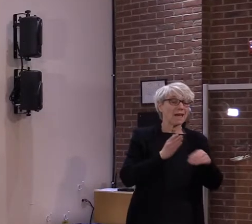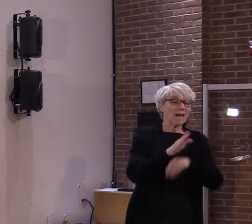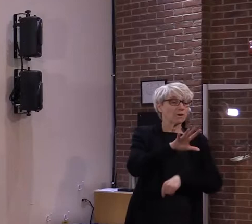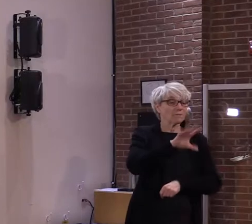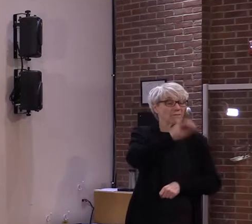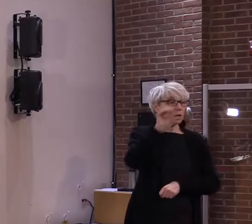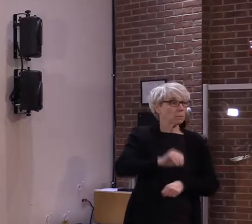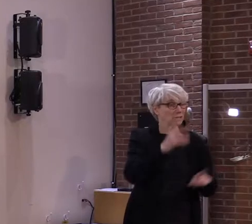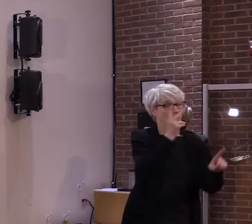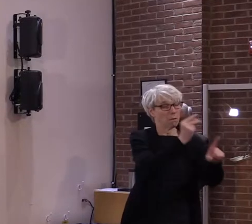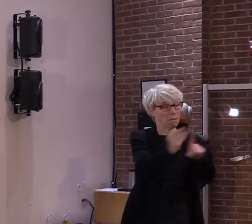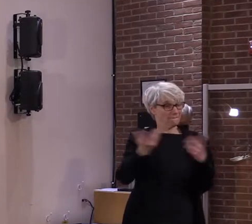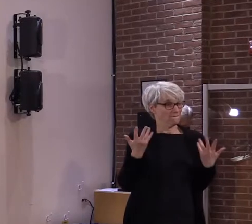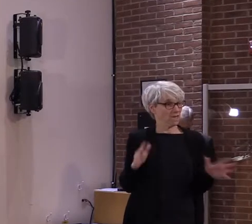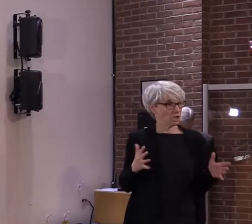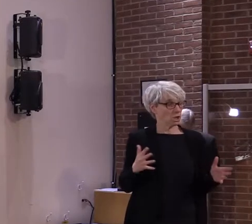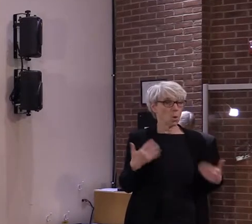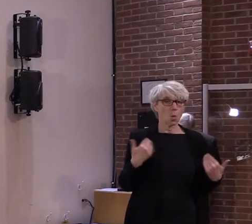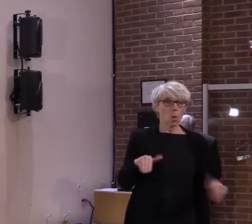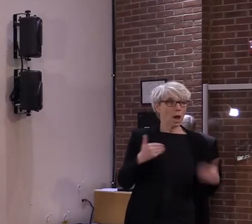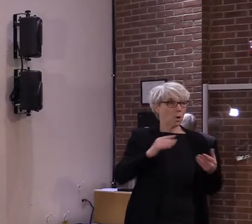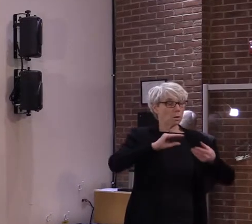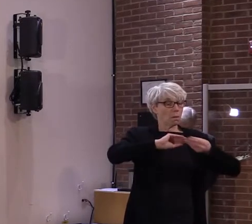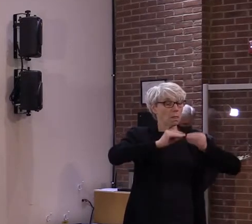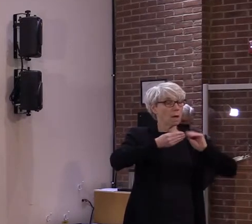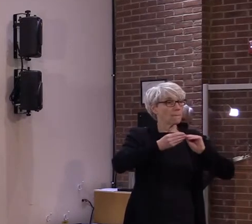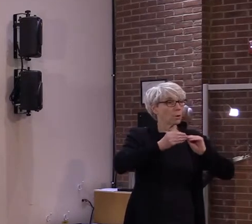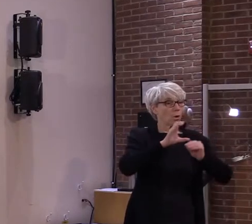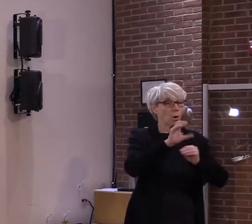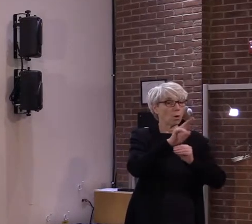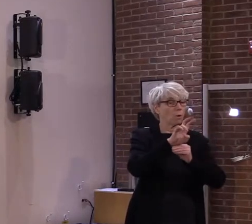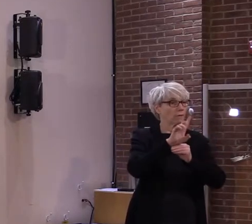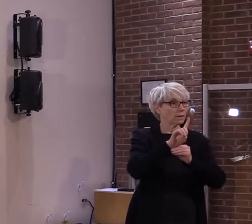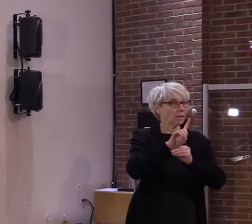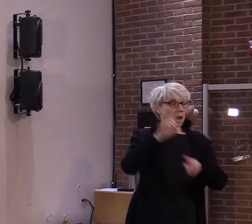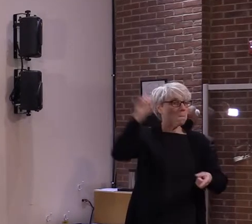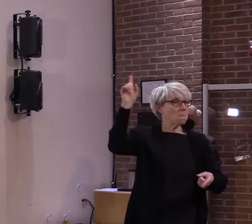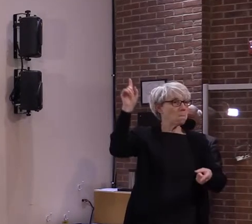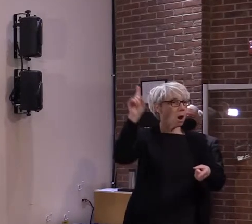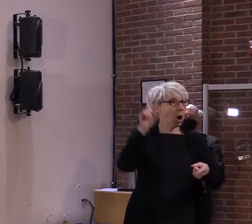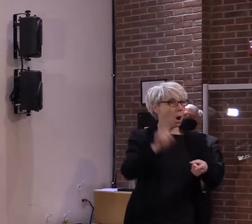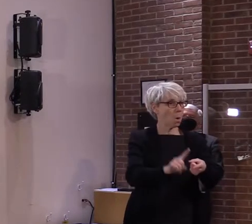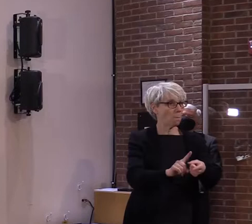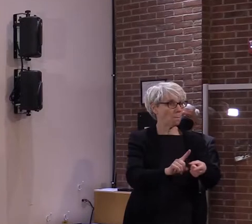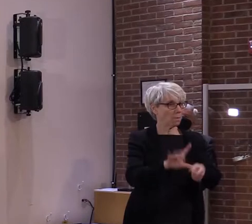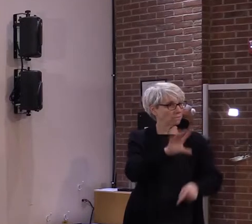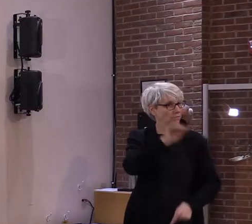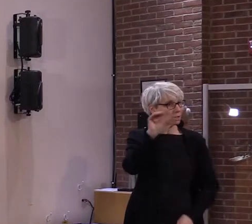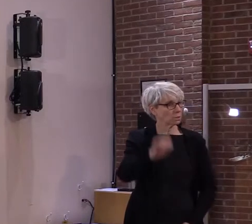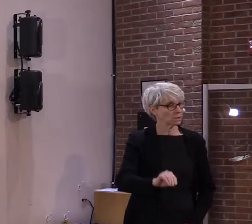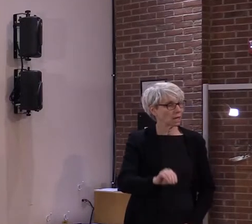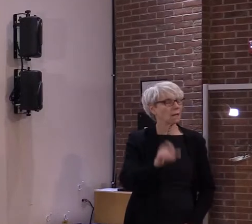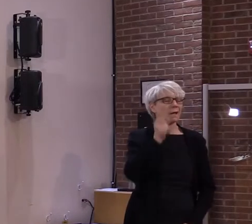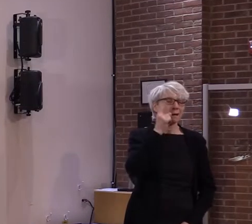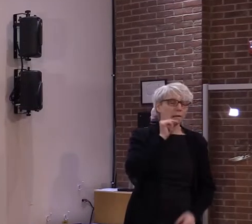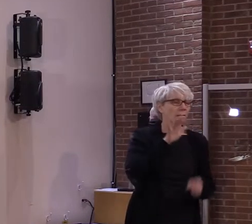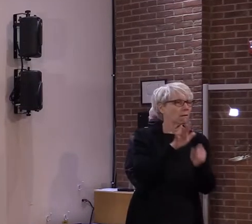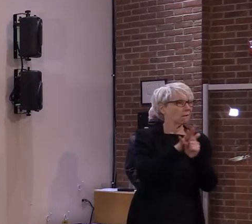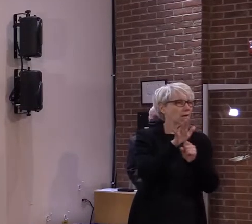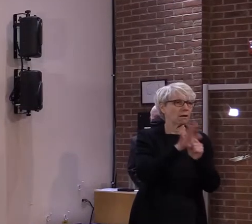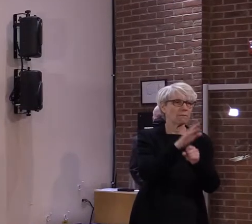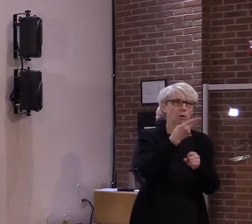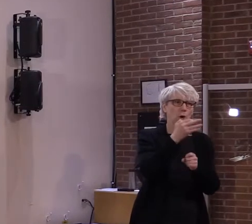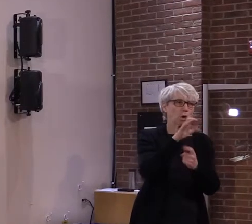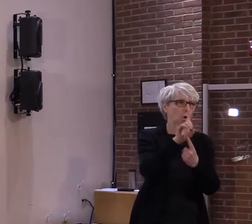of the population had been fully vaccinated. And though that is still less than the level needed for community immunity,